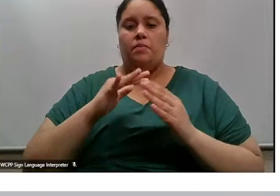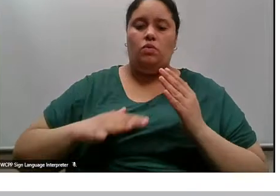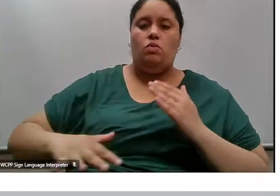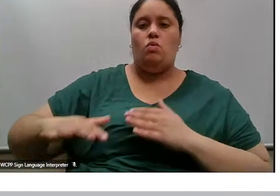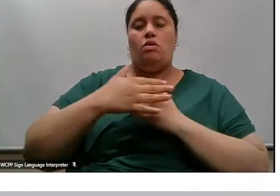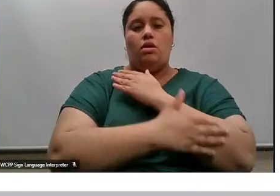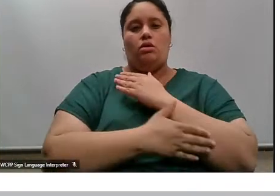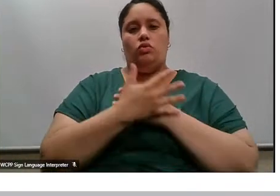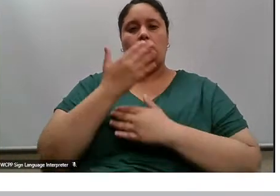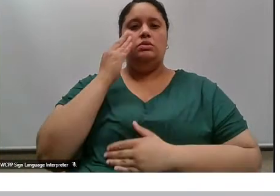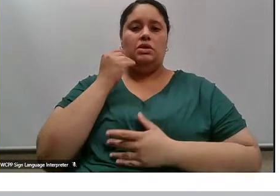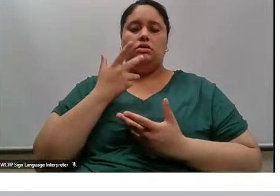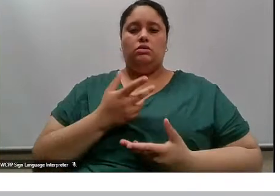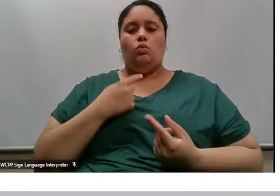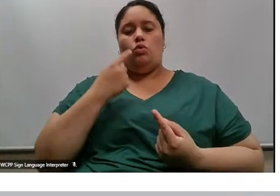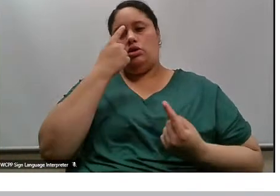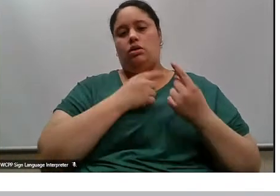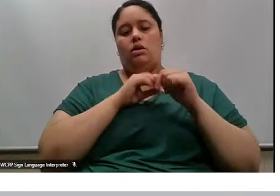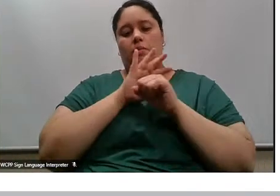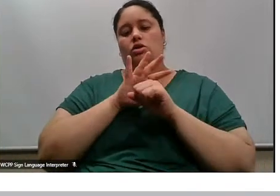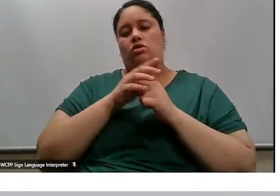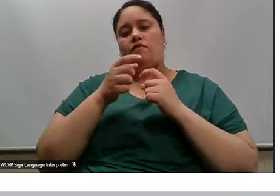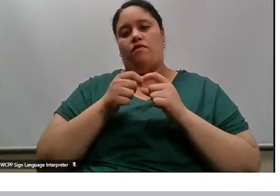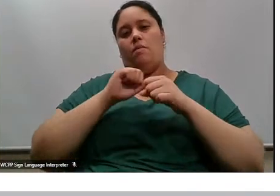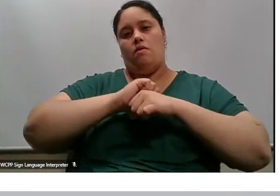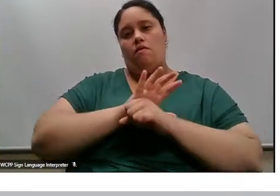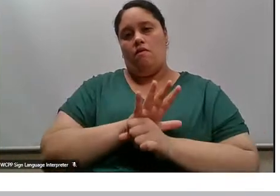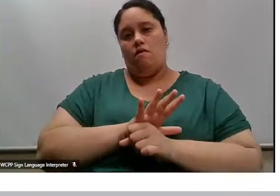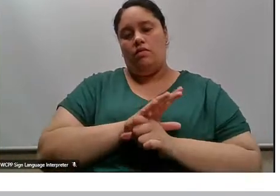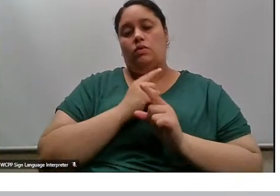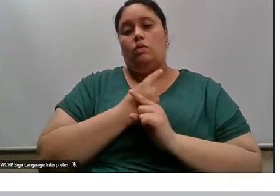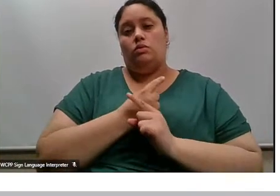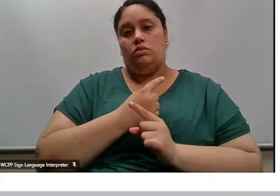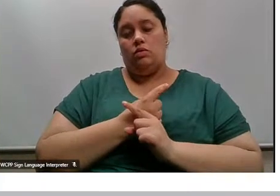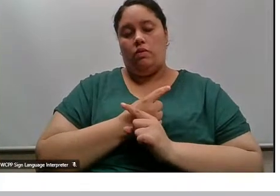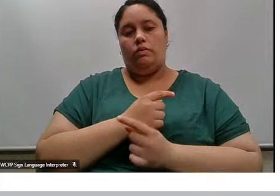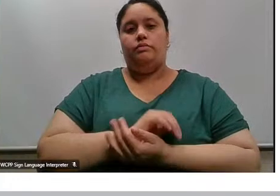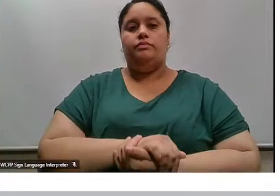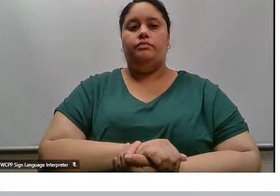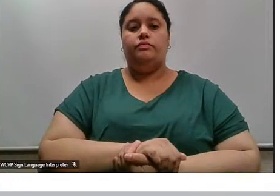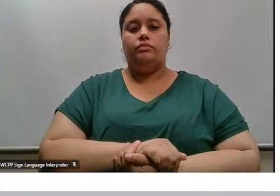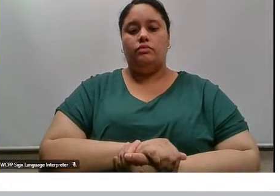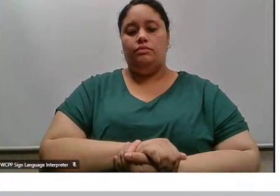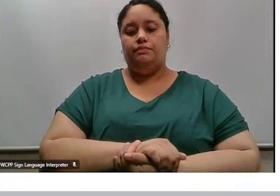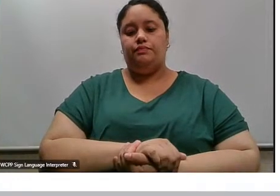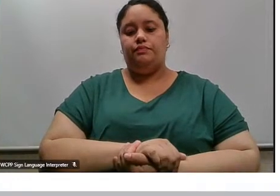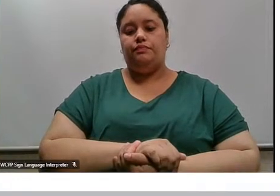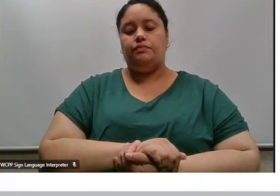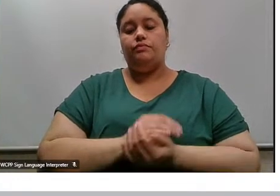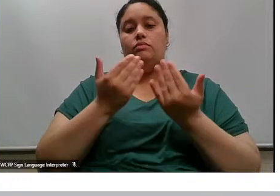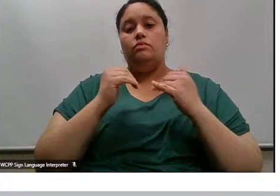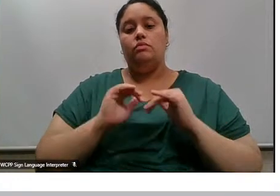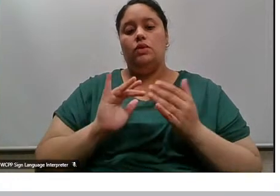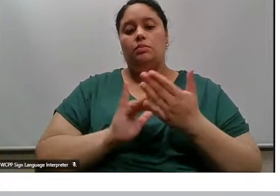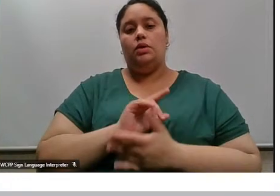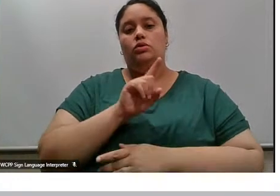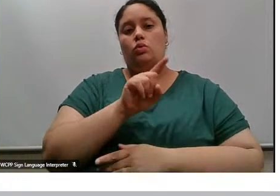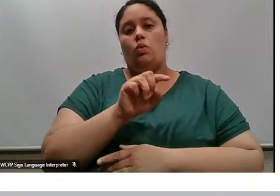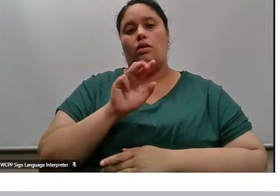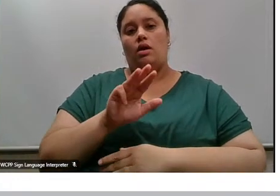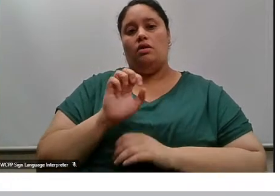country, considering the pressures of COVID-19 as well. Then on page